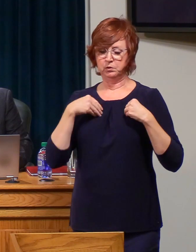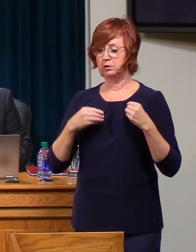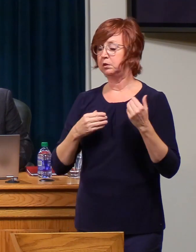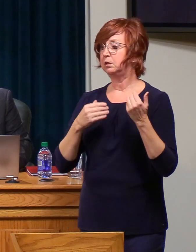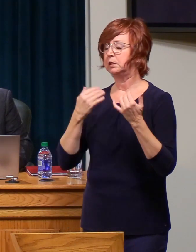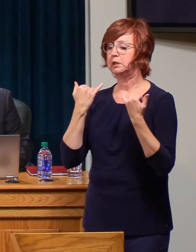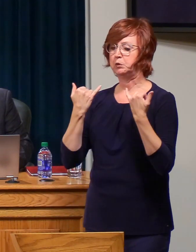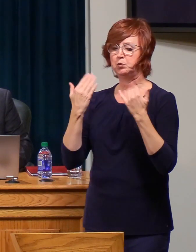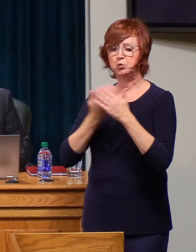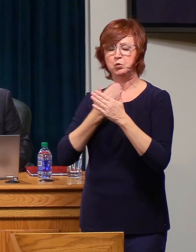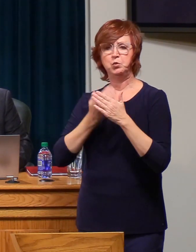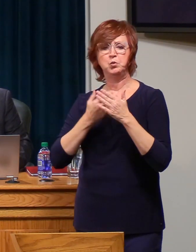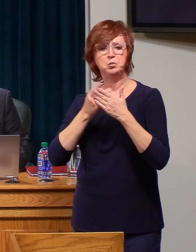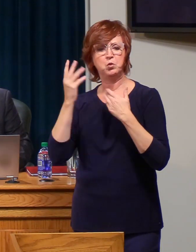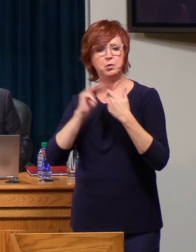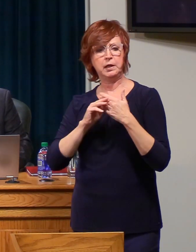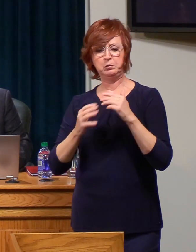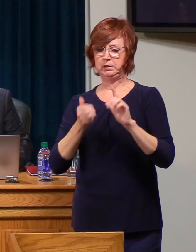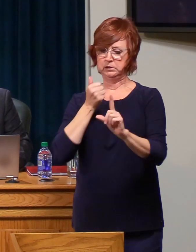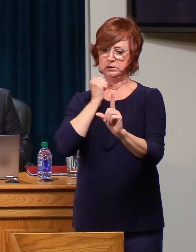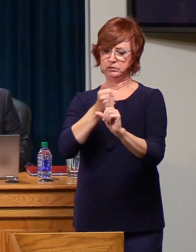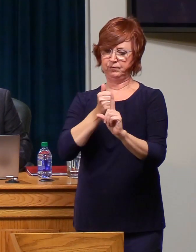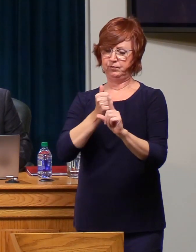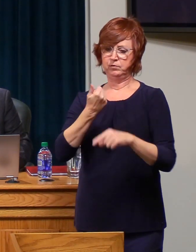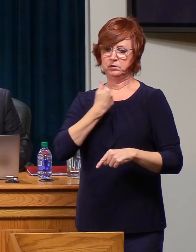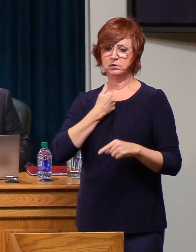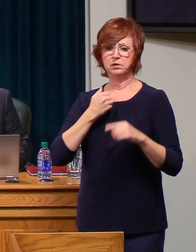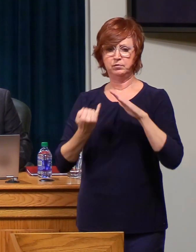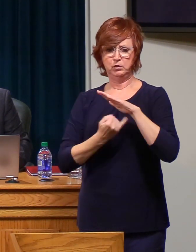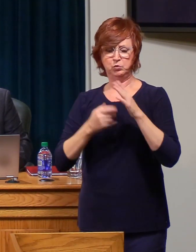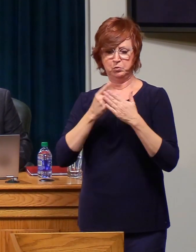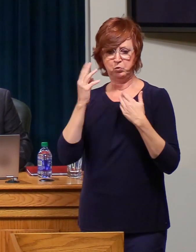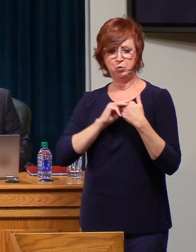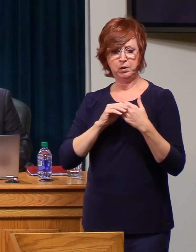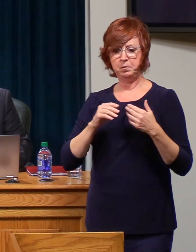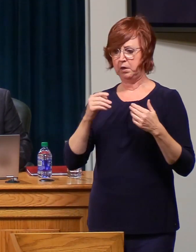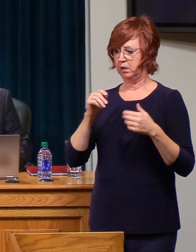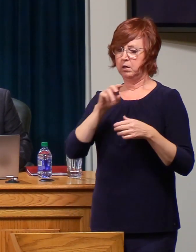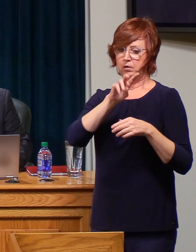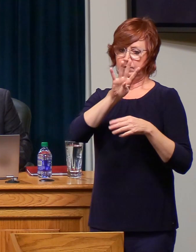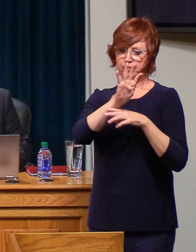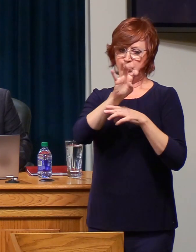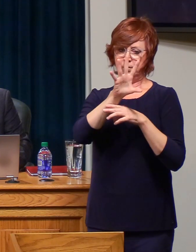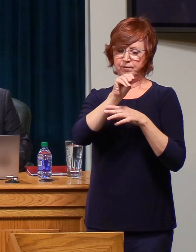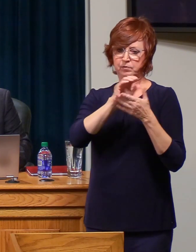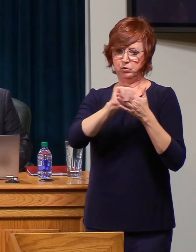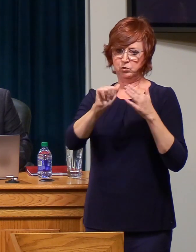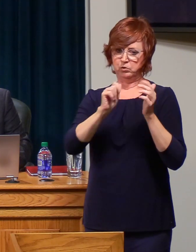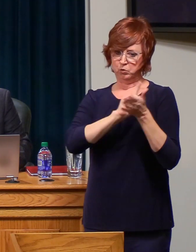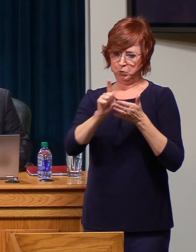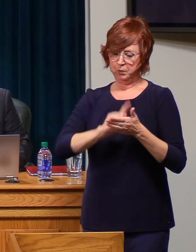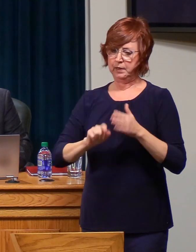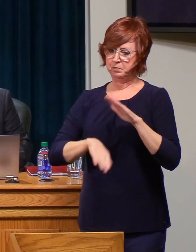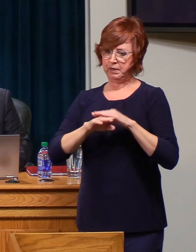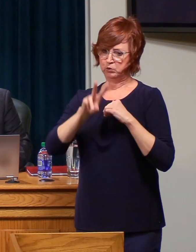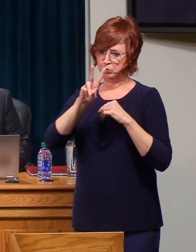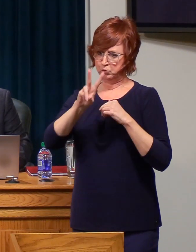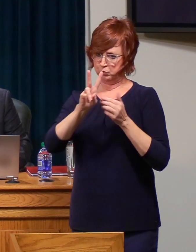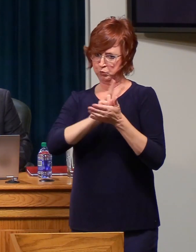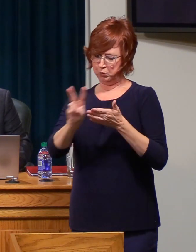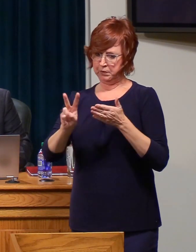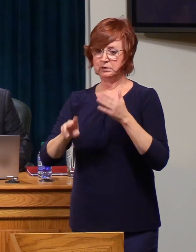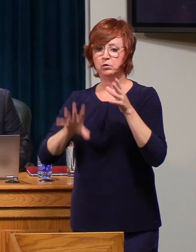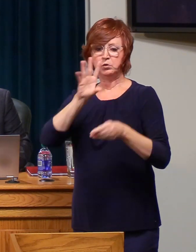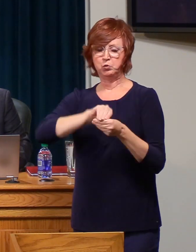by the Ministry of Finance, this program will provide $450 per week for a maximum of 2 weeks, or $900 in